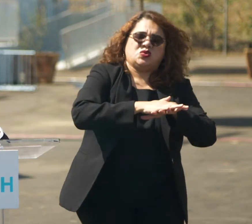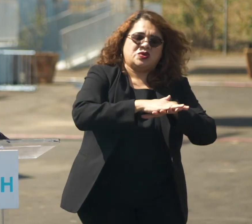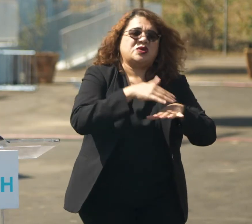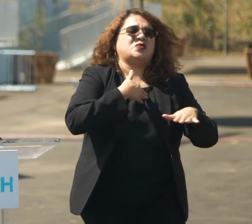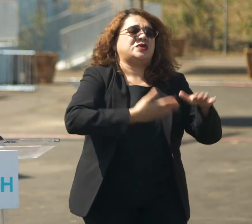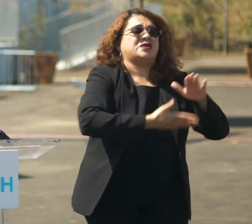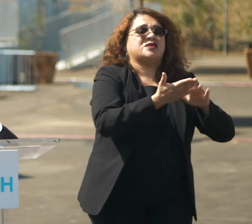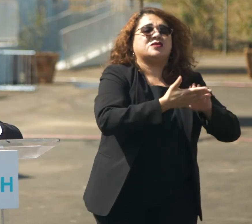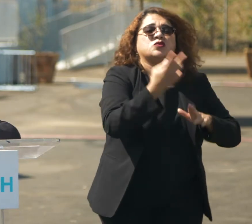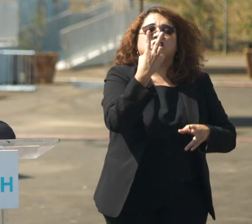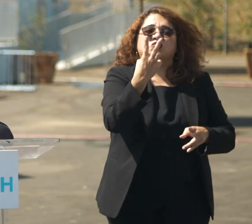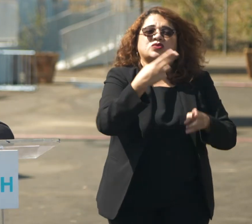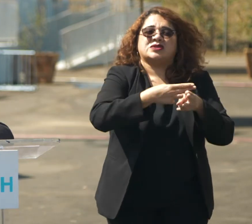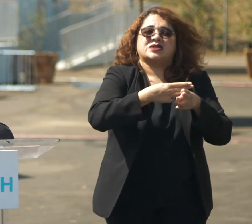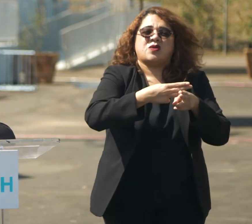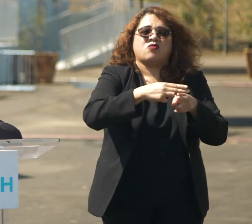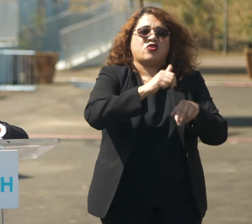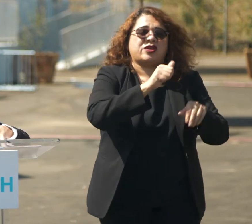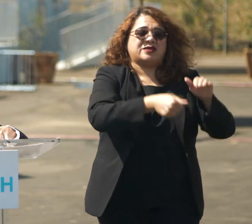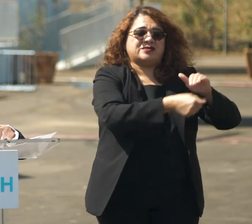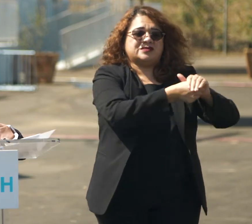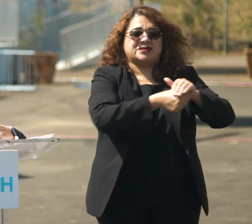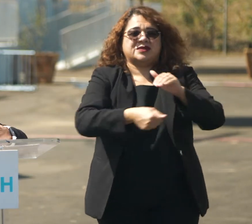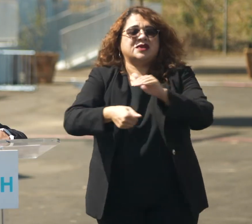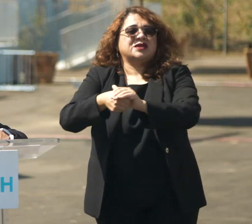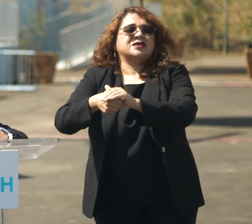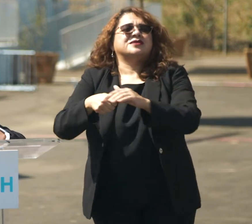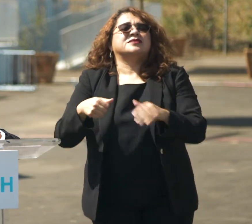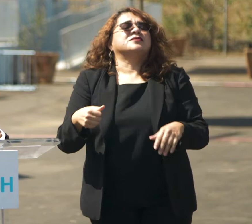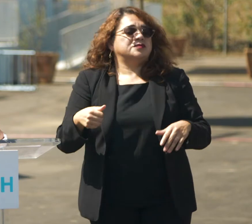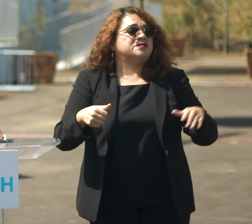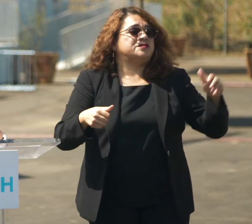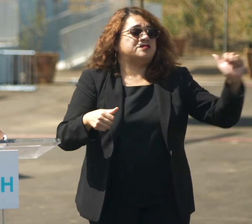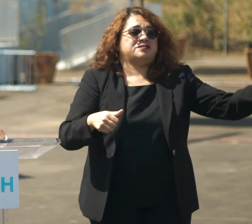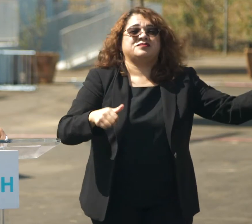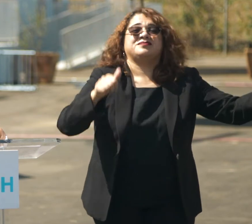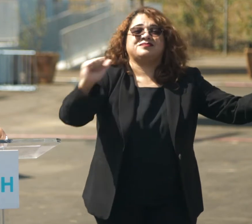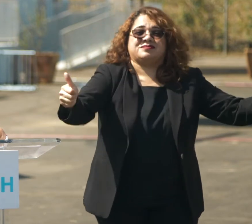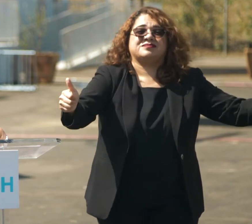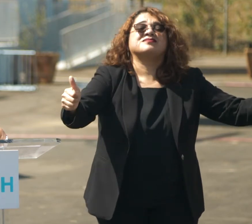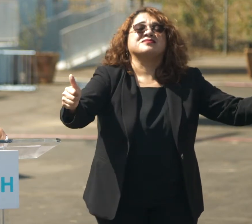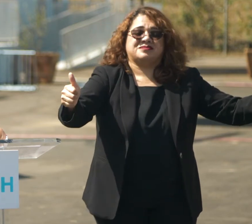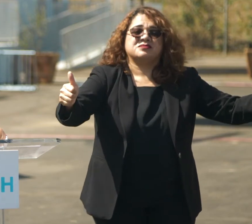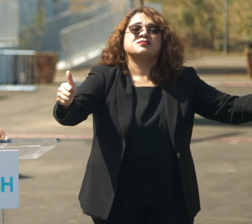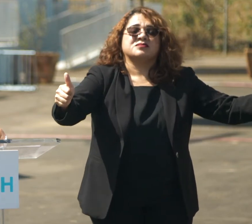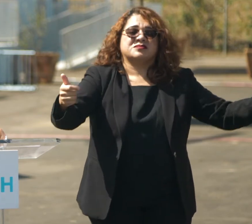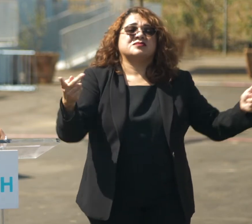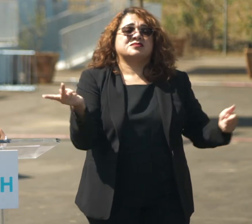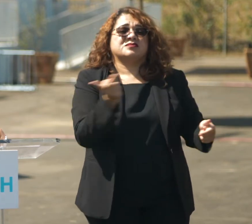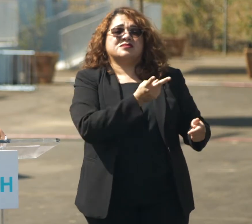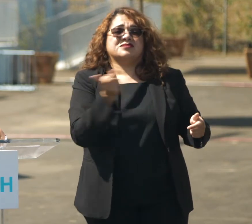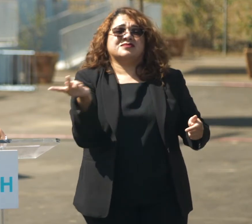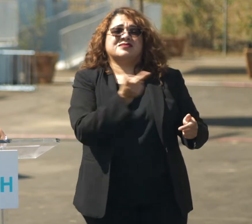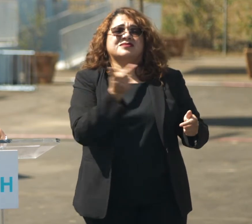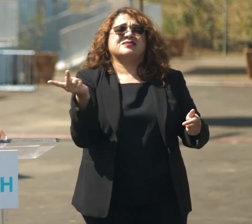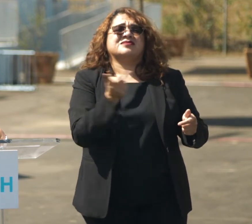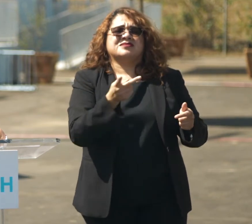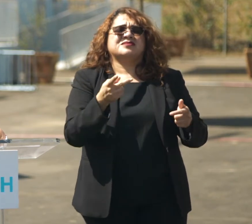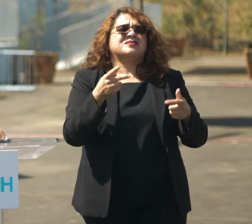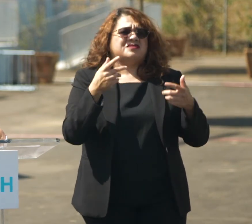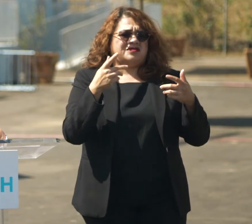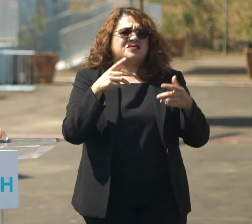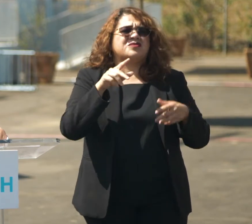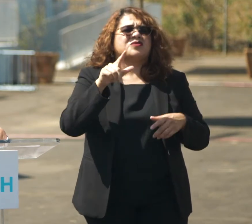two temporary shelters. Sorry, that's windy. We've operated two temporary shelters, joined in a collaborative Project Room Key